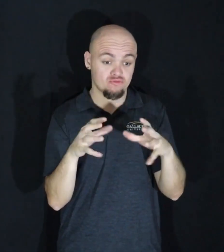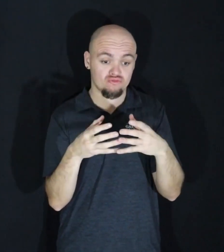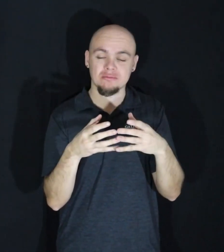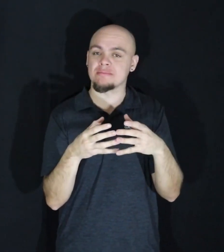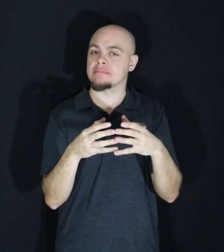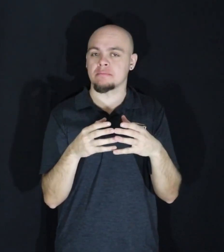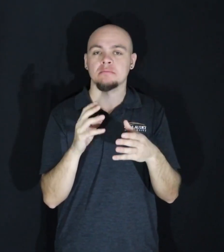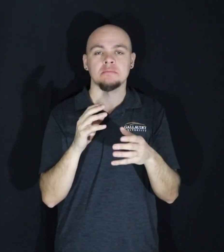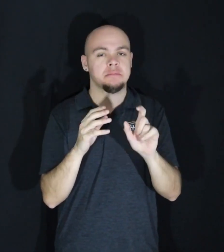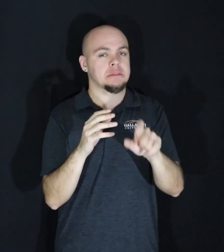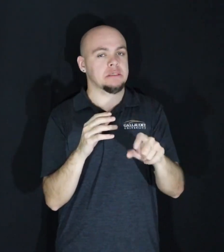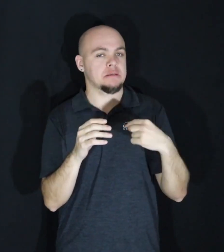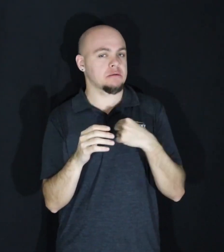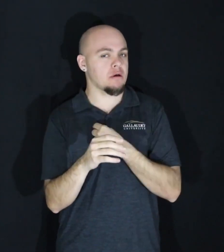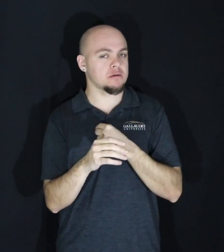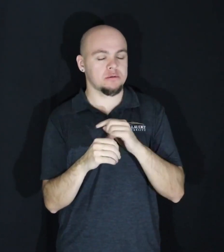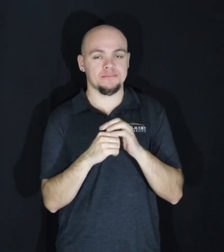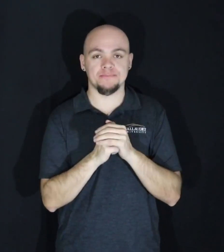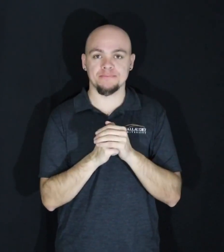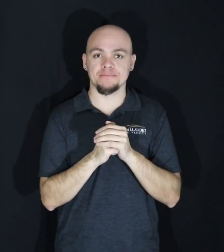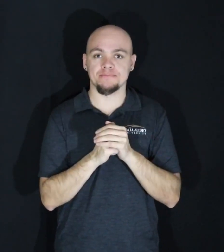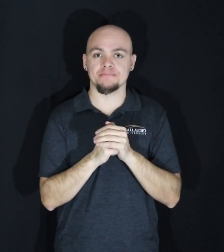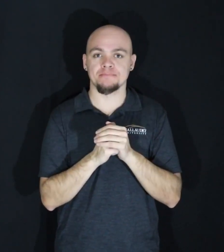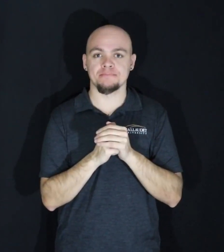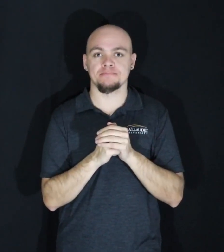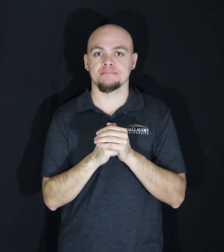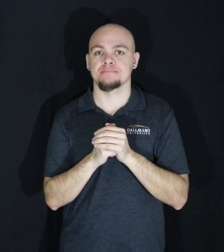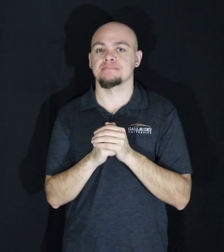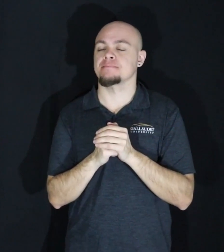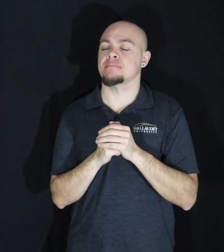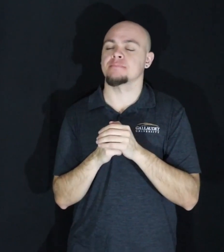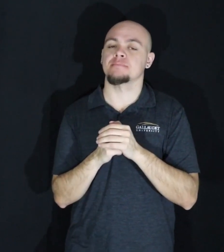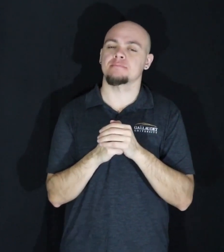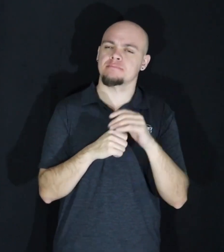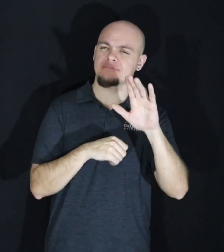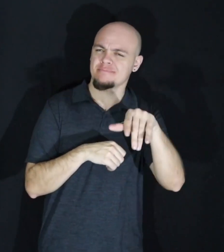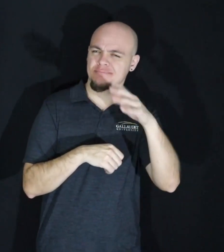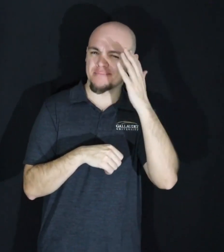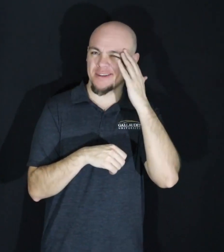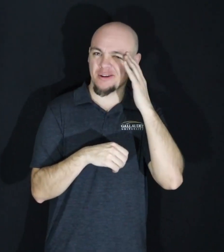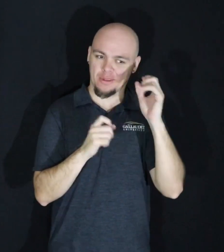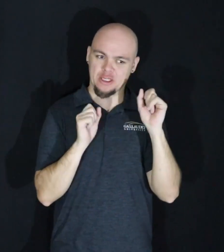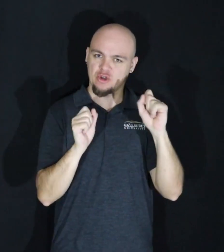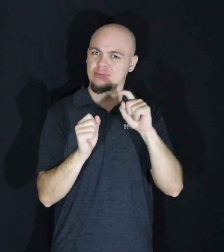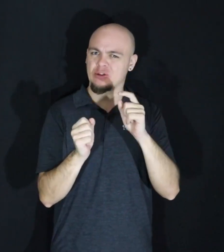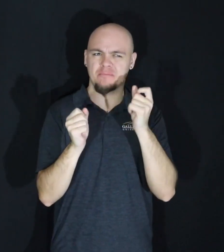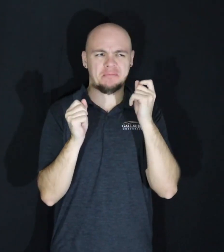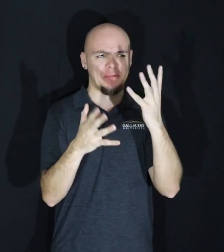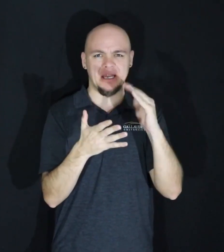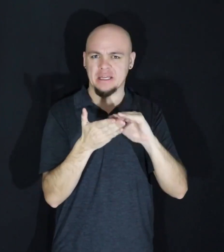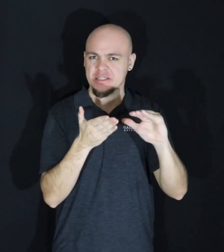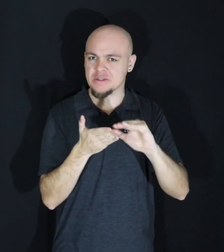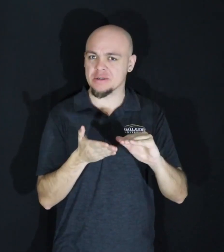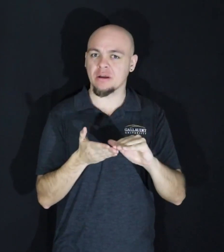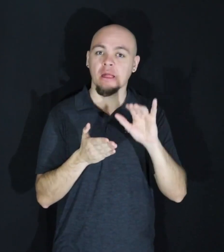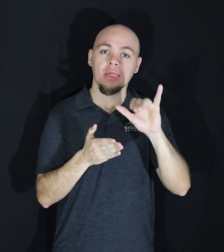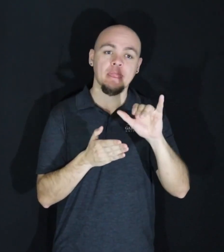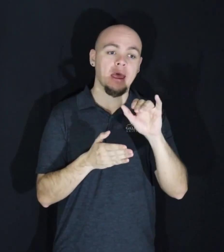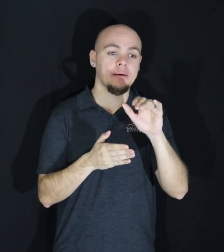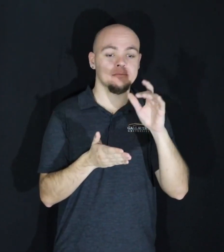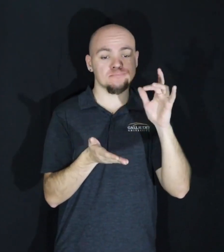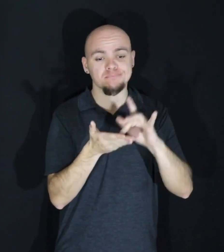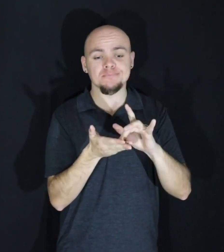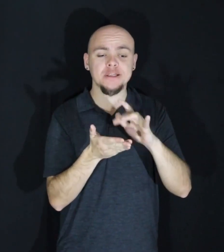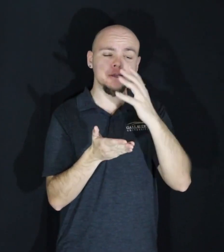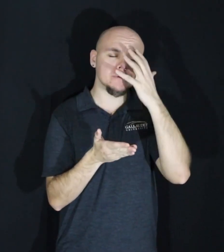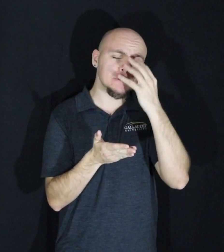the most. I want you all to think about all the times that you made an excuse to not go to the gym. Did you press that snooze button and stay in bed